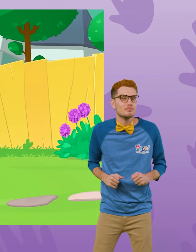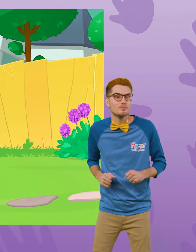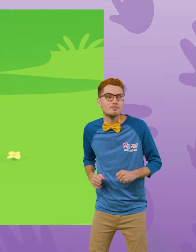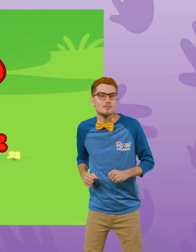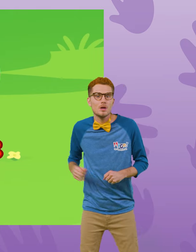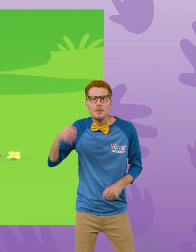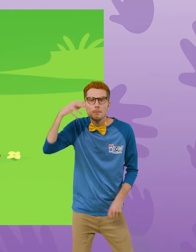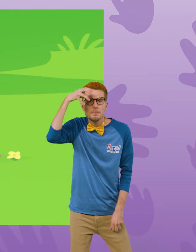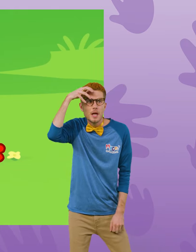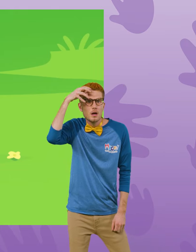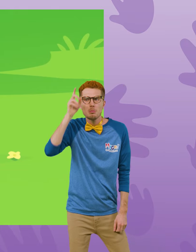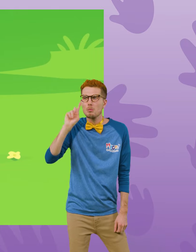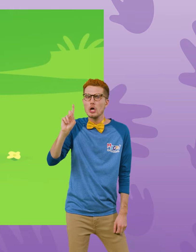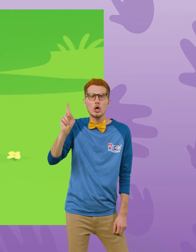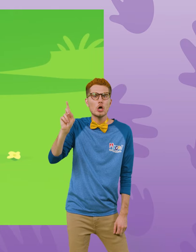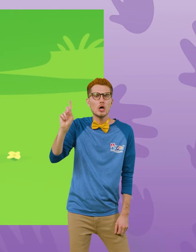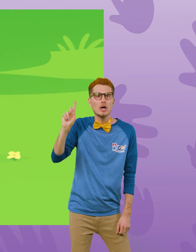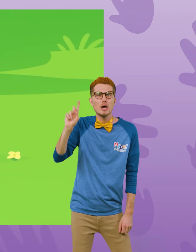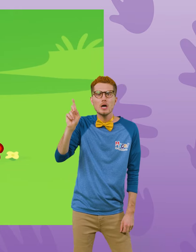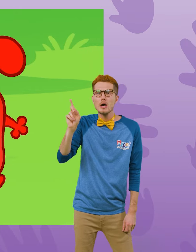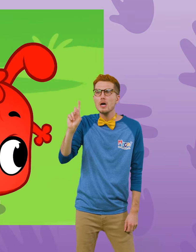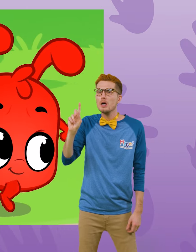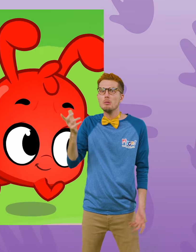Mila! Where is Mila?